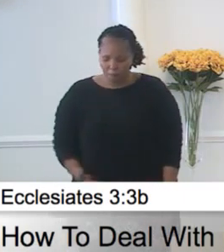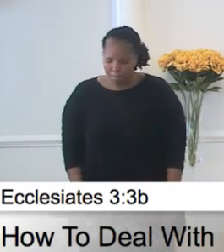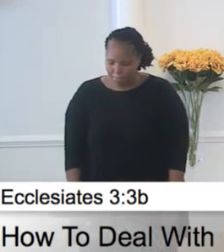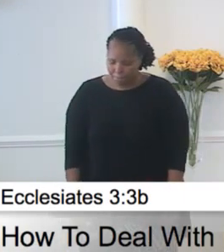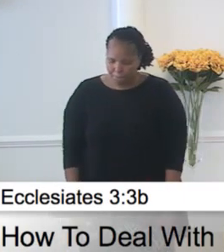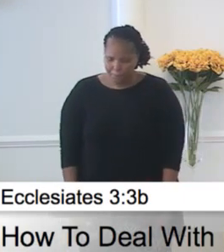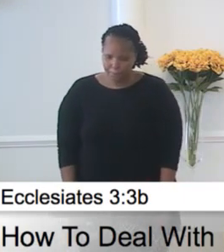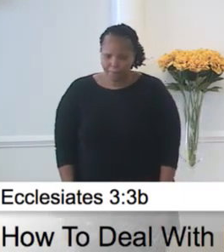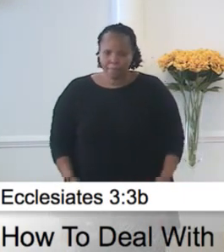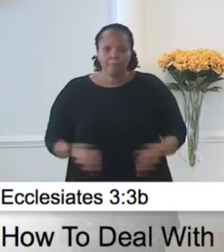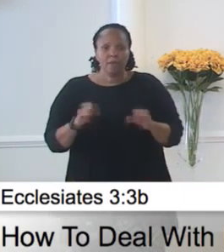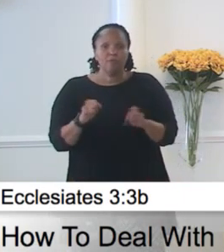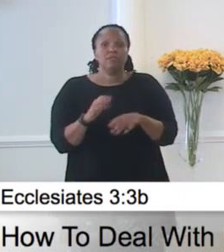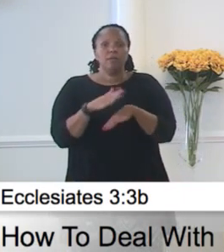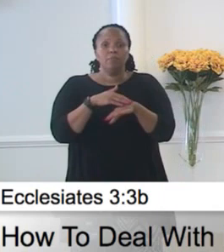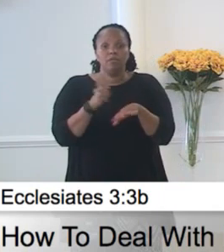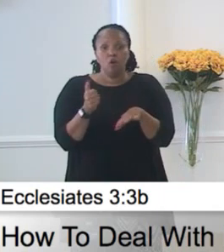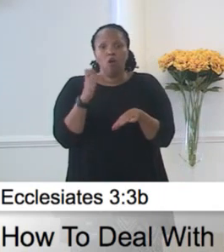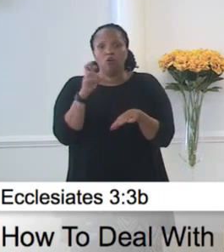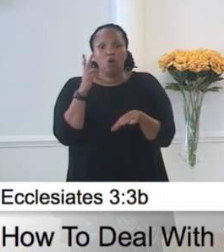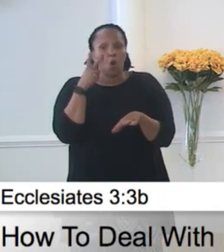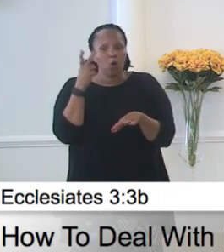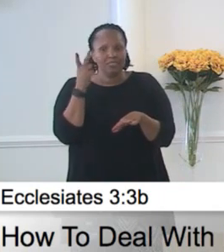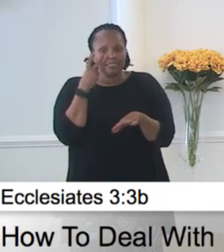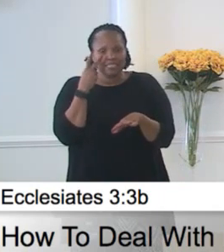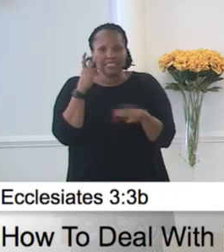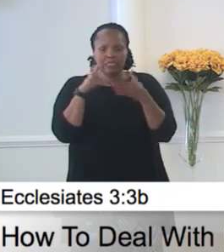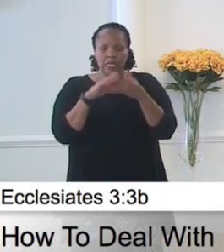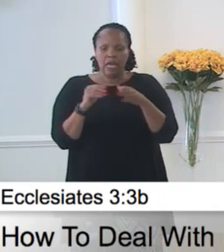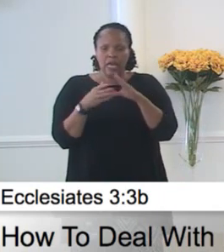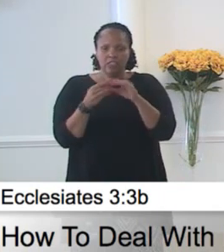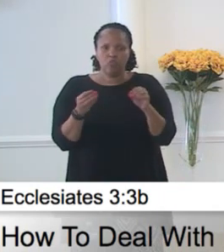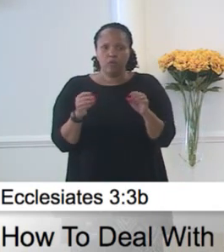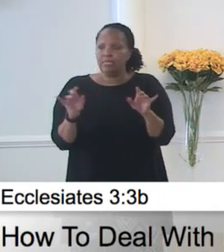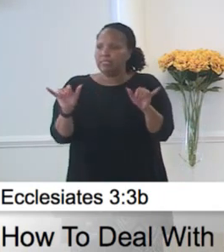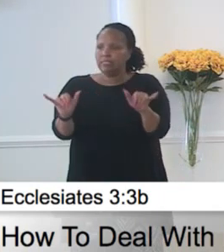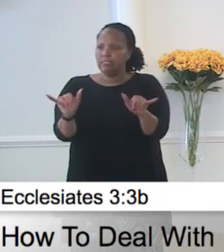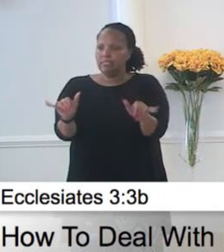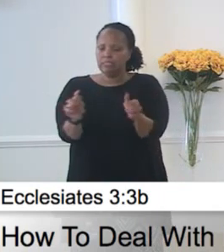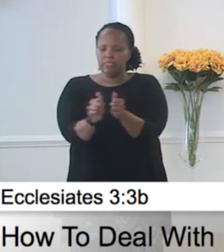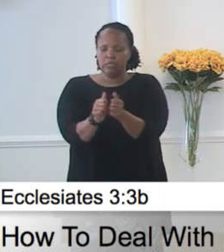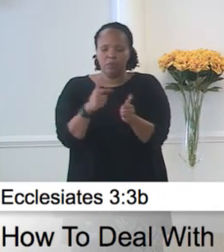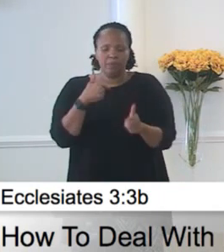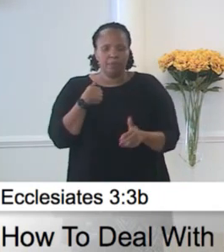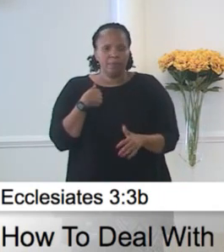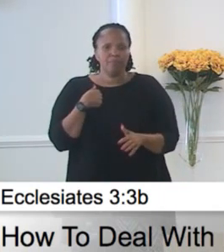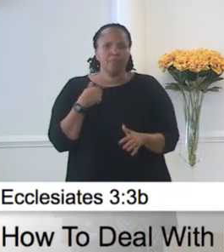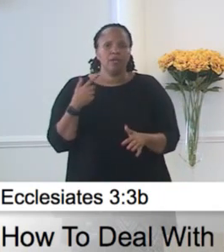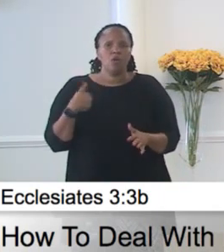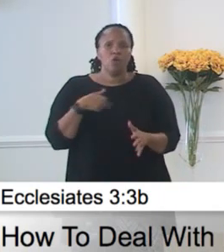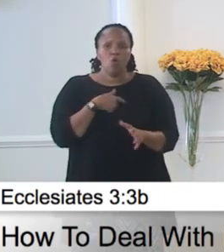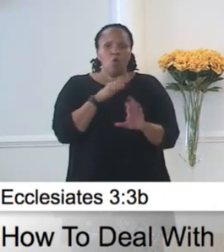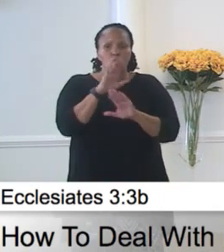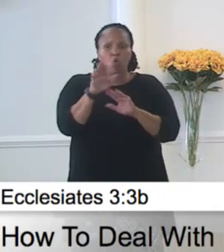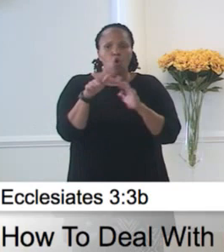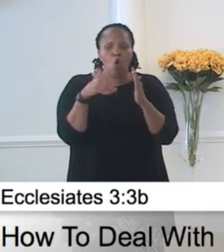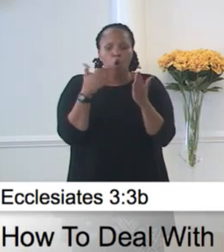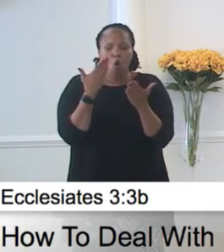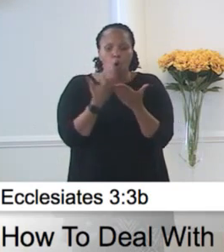which can be called or seen as a narrative. Stay with me now. We're all in the